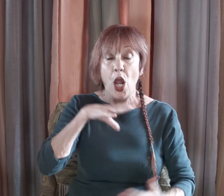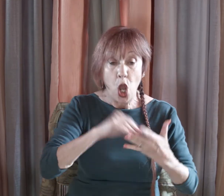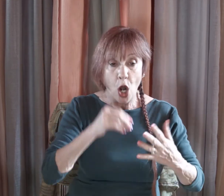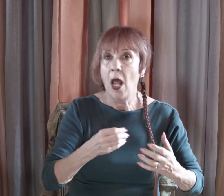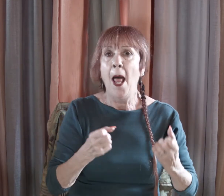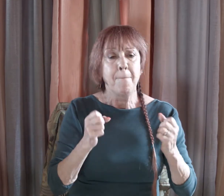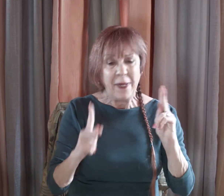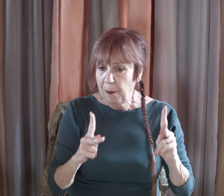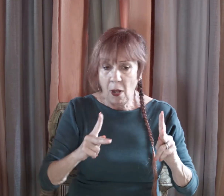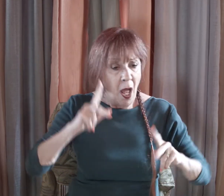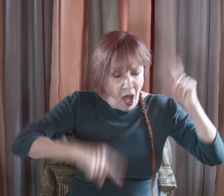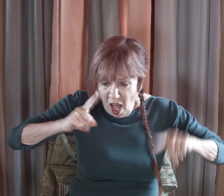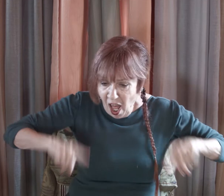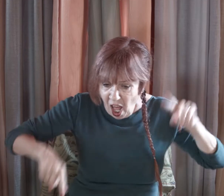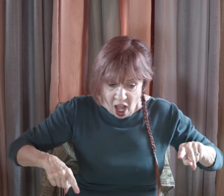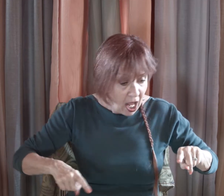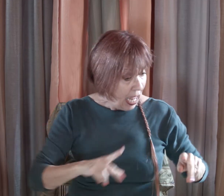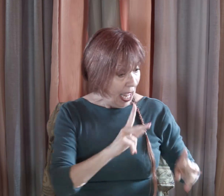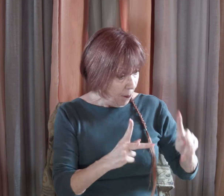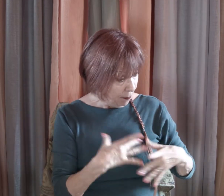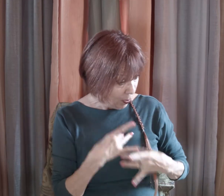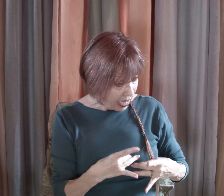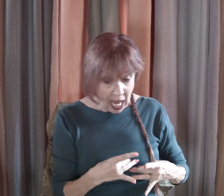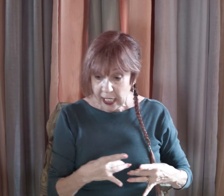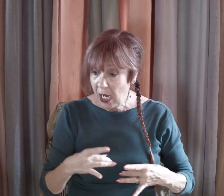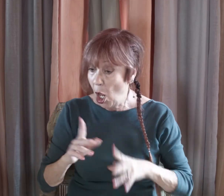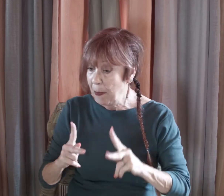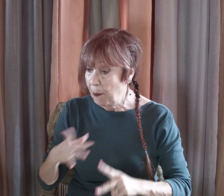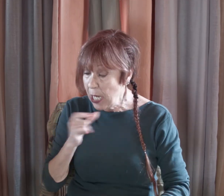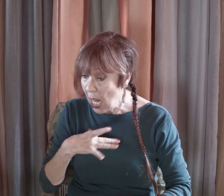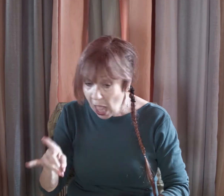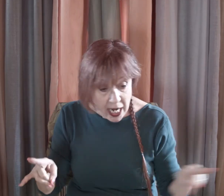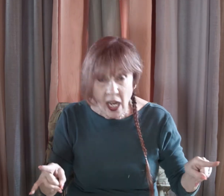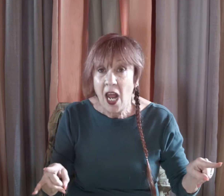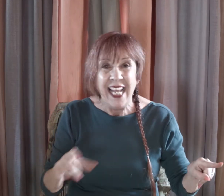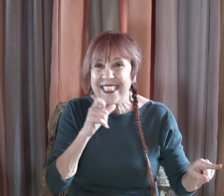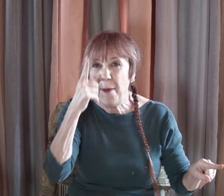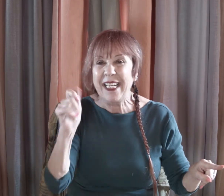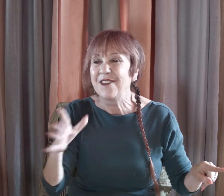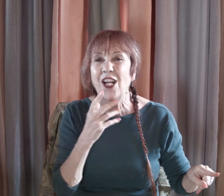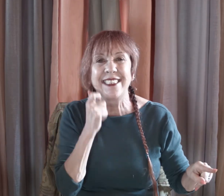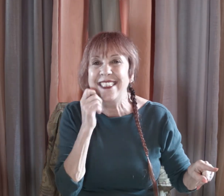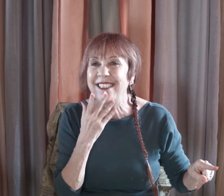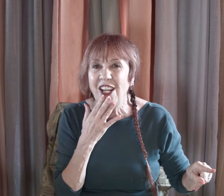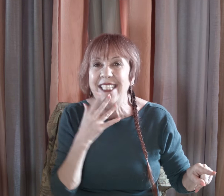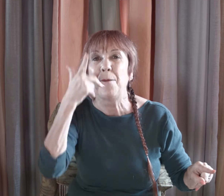world, and the ones we like and the ones we don't like has nothing to do with their race or ethnicity, but how they behave. Right. And what their values are. Which